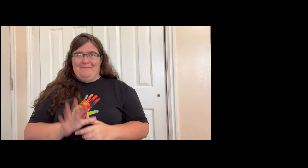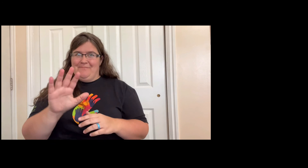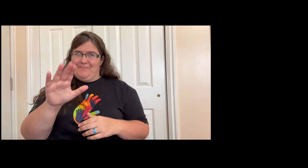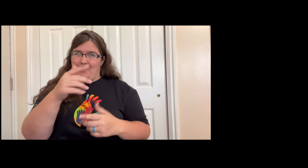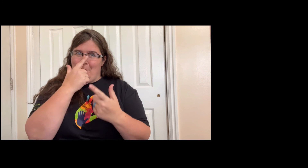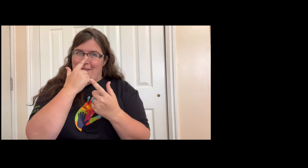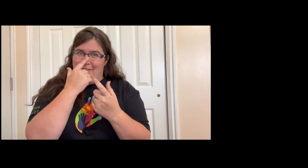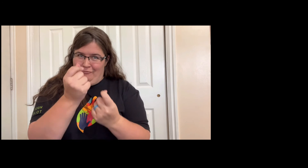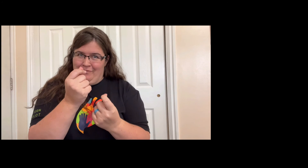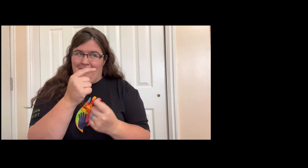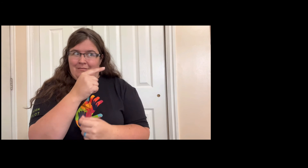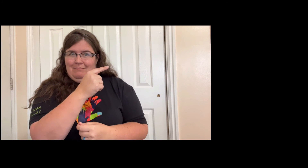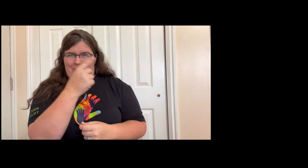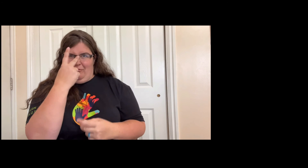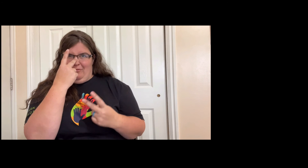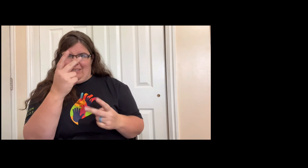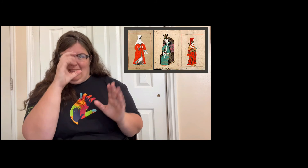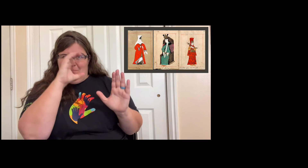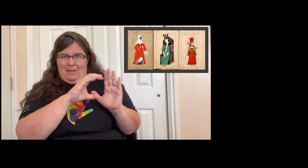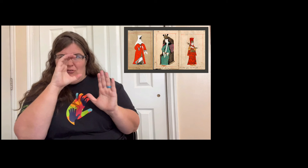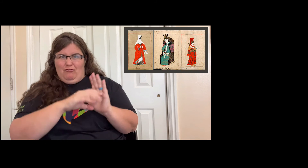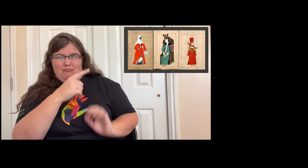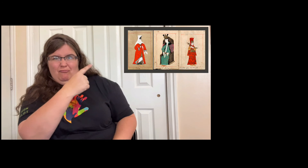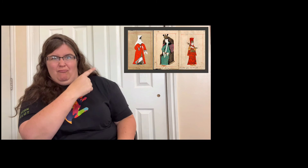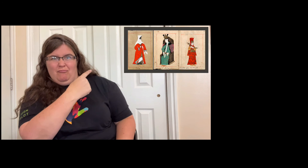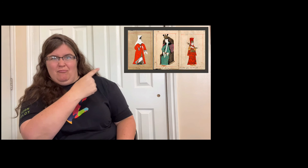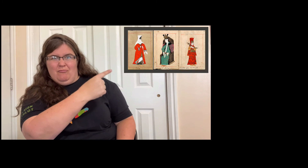And another interesting thing, if you saw the pictures, like the